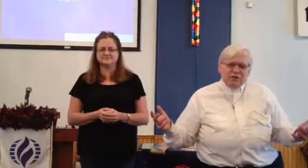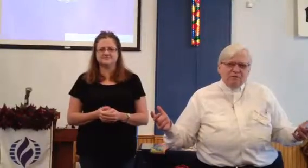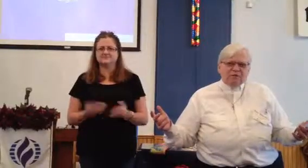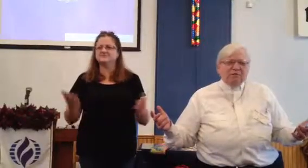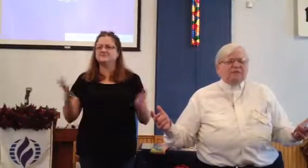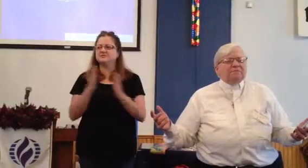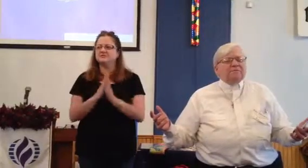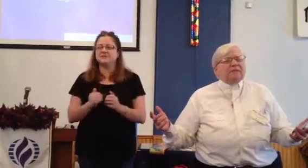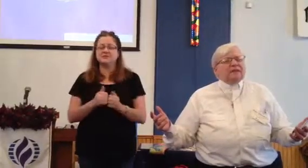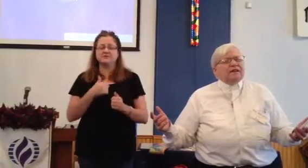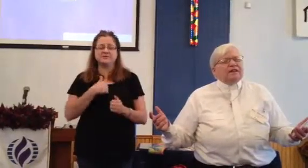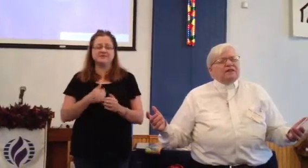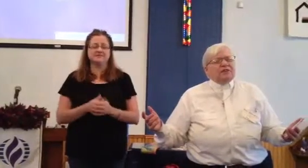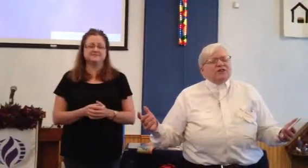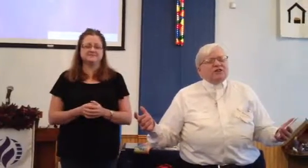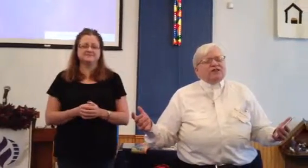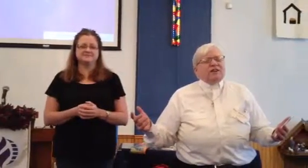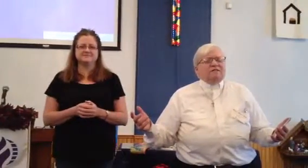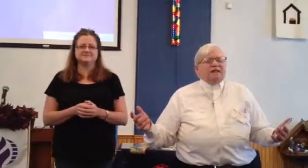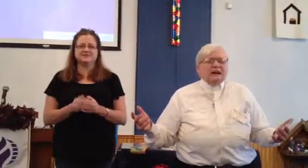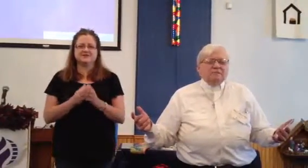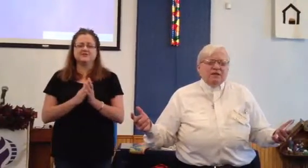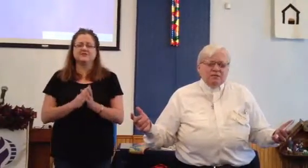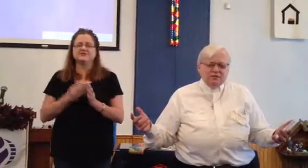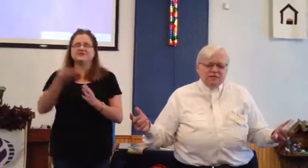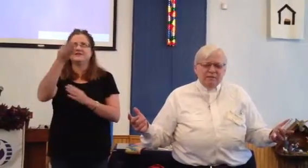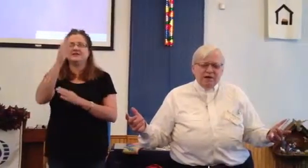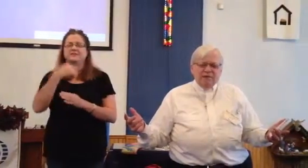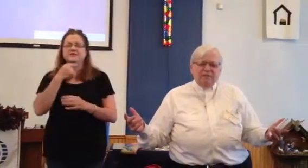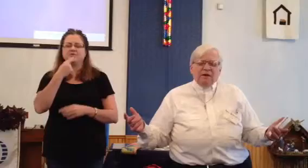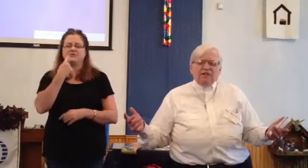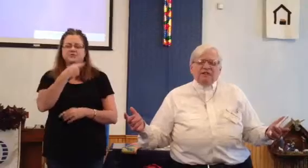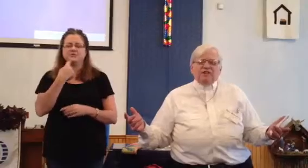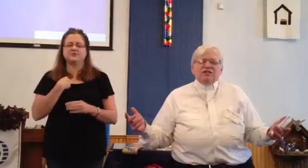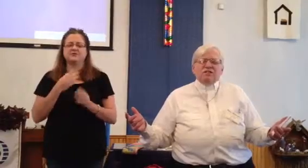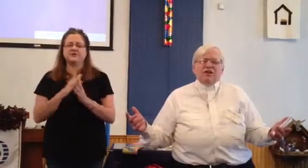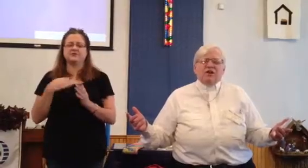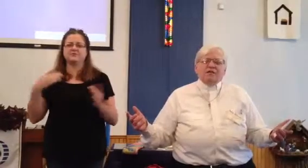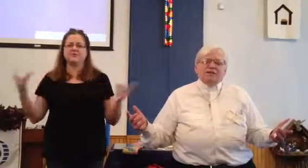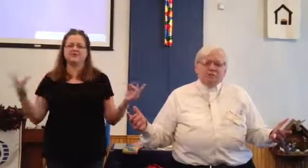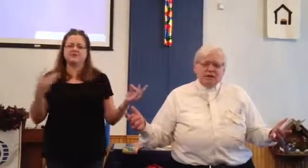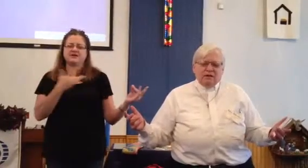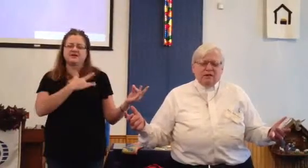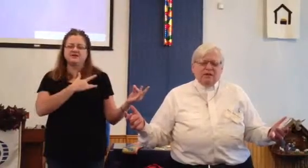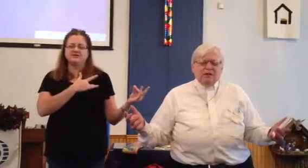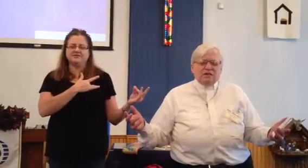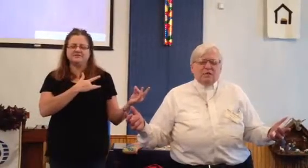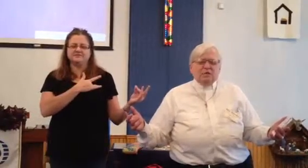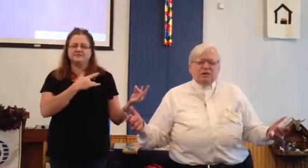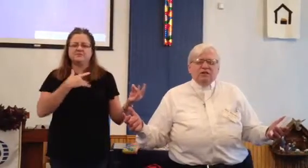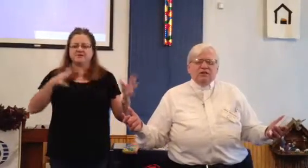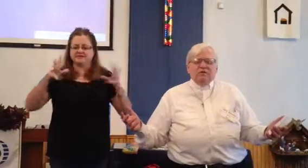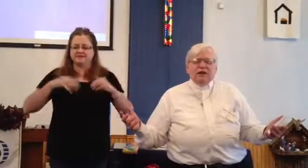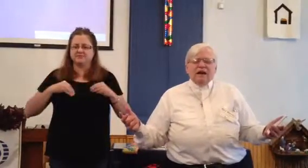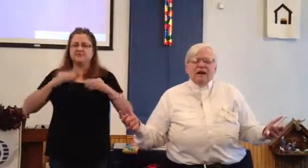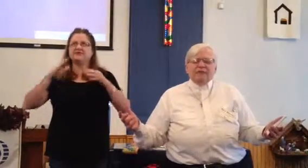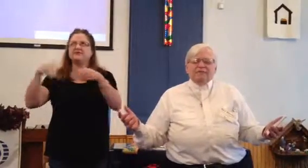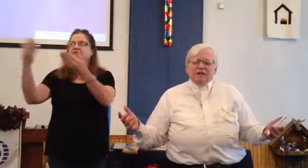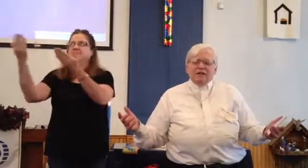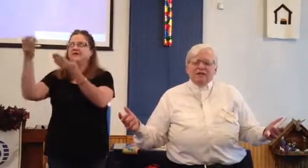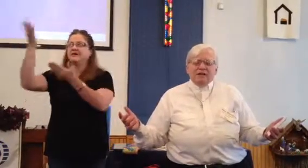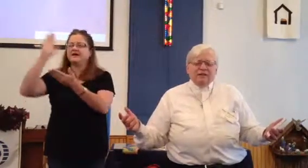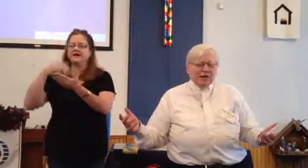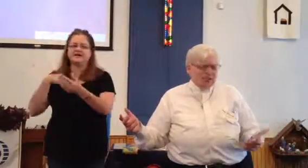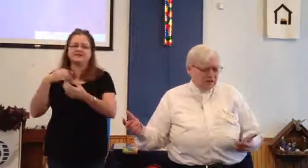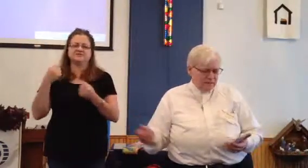friends, will you pray with me? Gracious and loving God, may the words of my mouth and the meditations of my heart be acceptable unto you, my God,